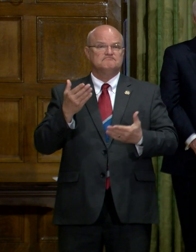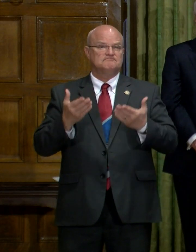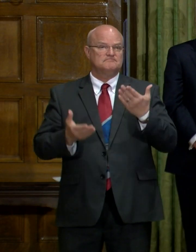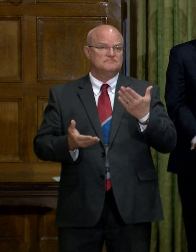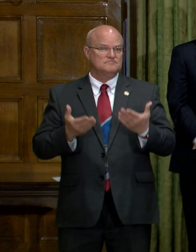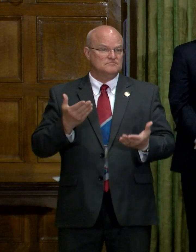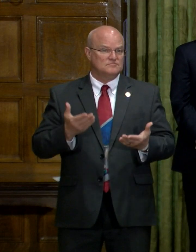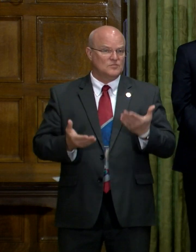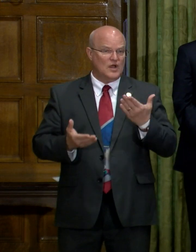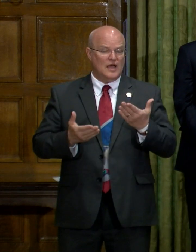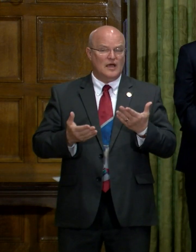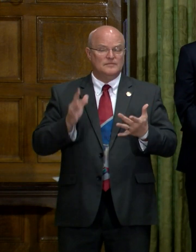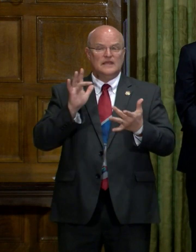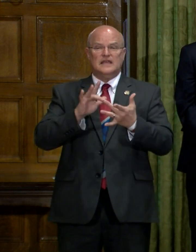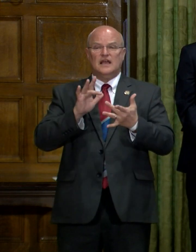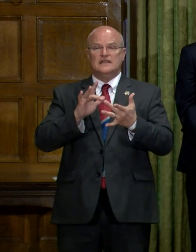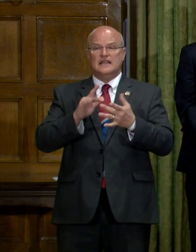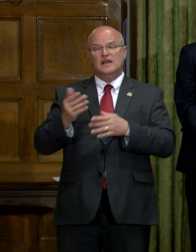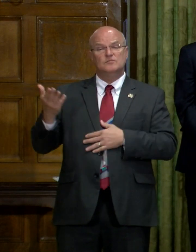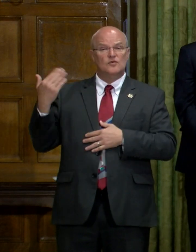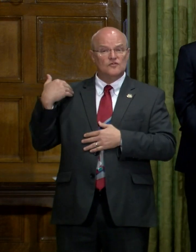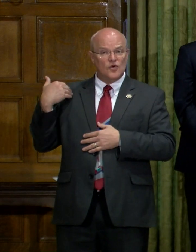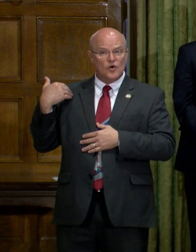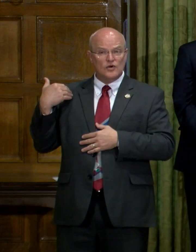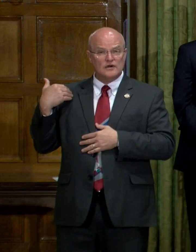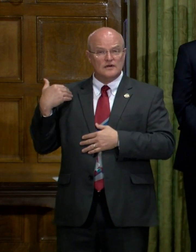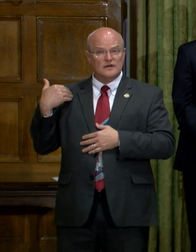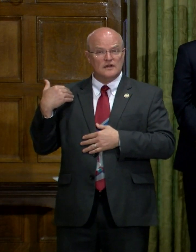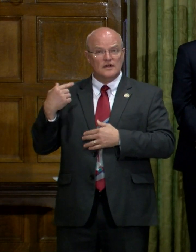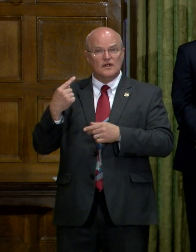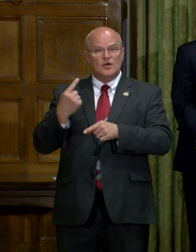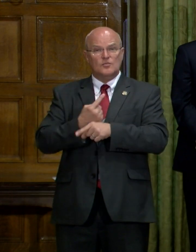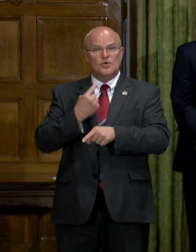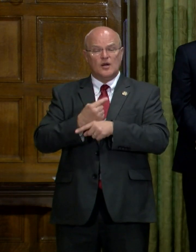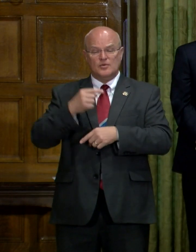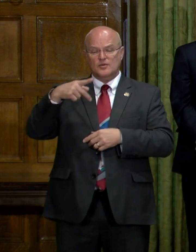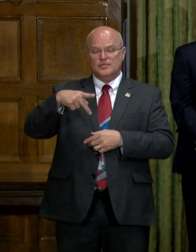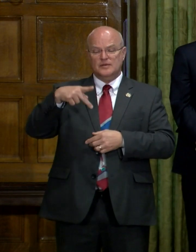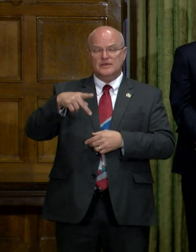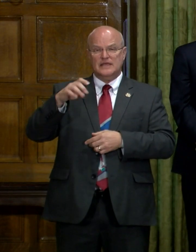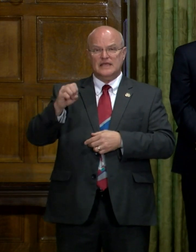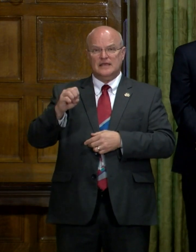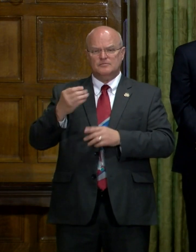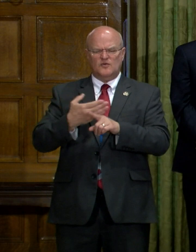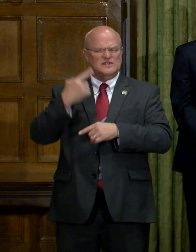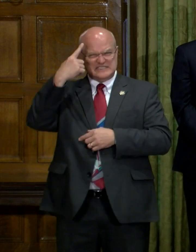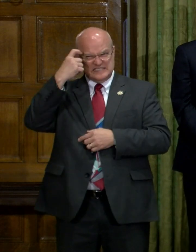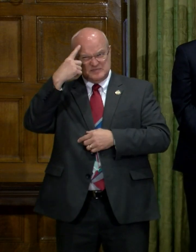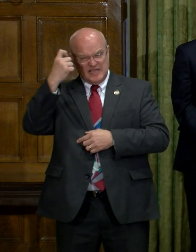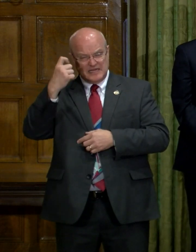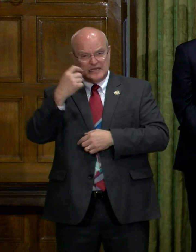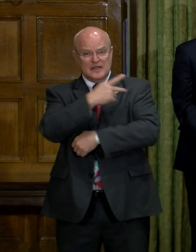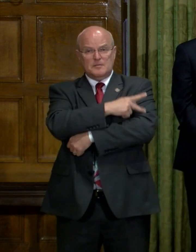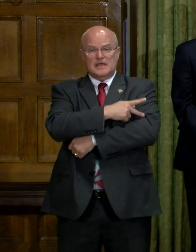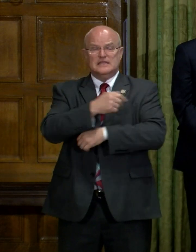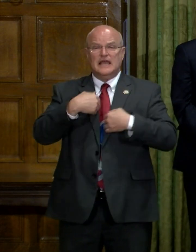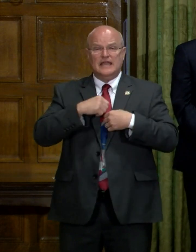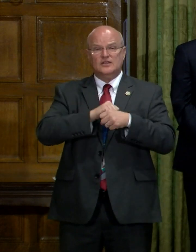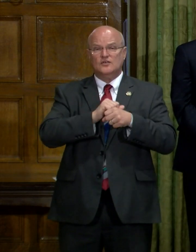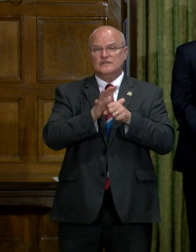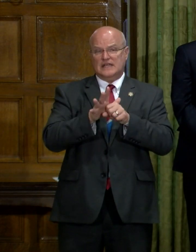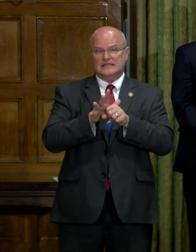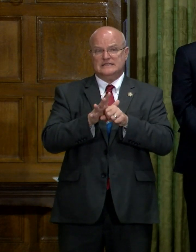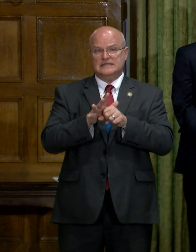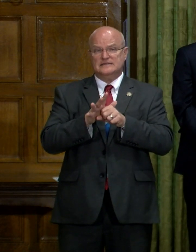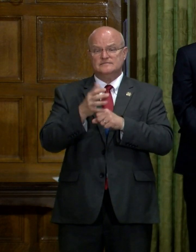perhaps they came in contact before proper PPE before it was suspected that the patient had